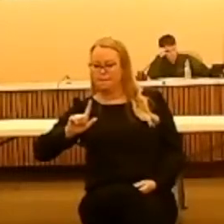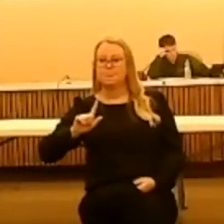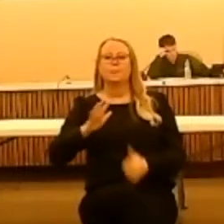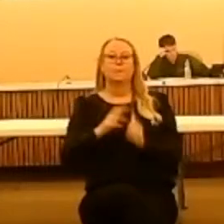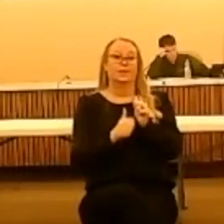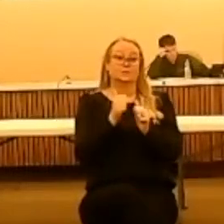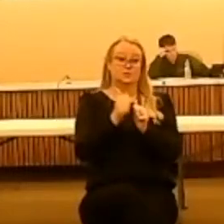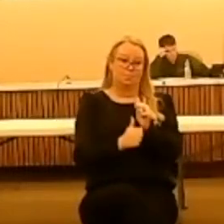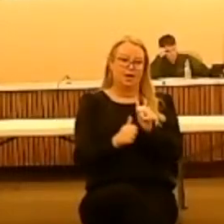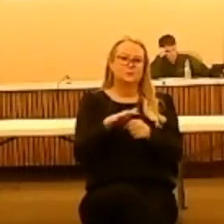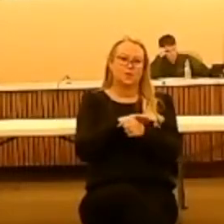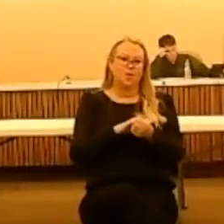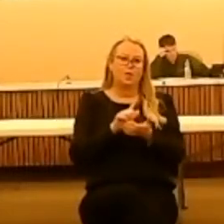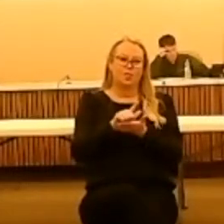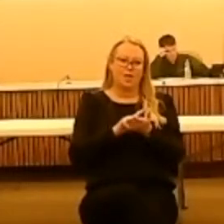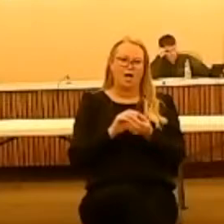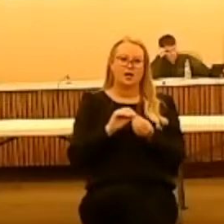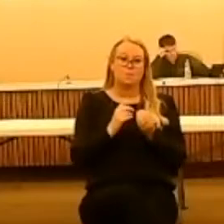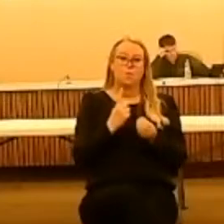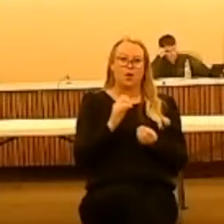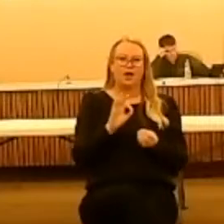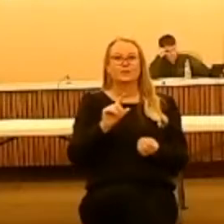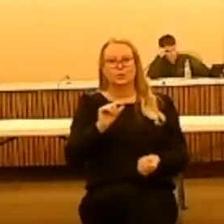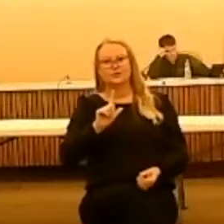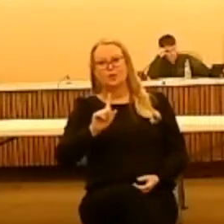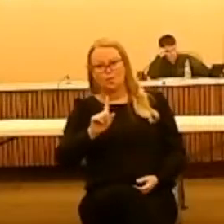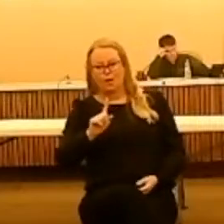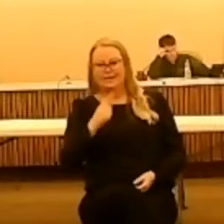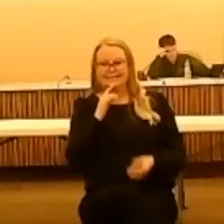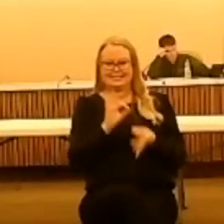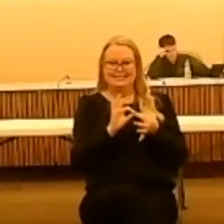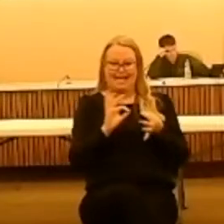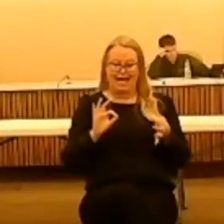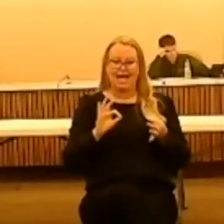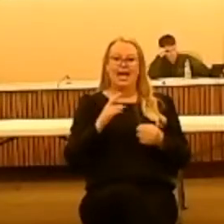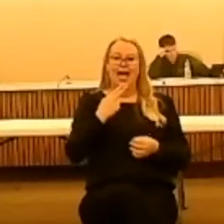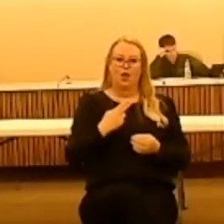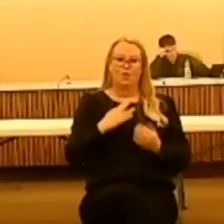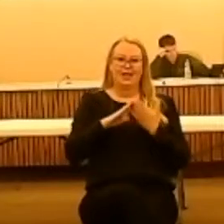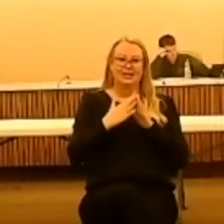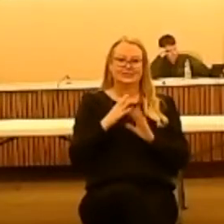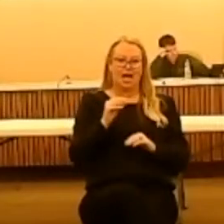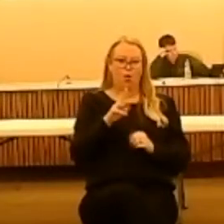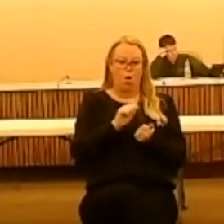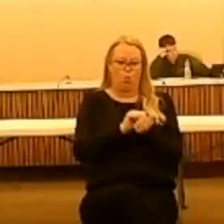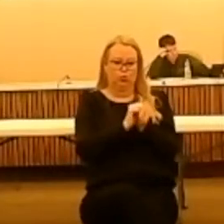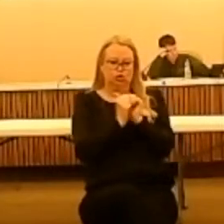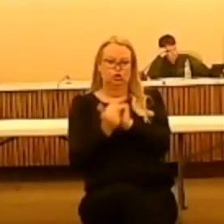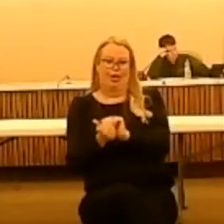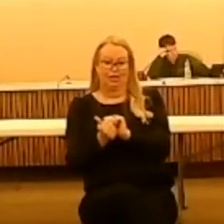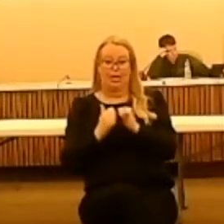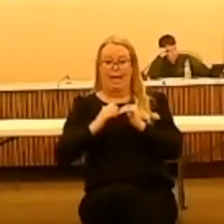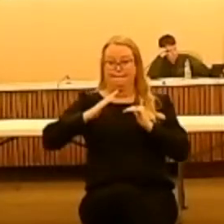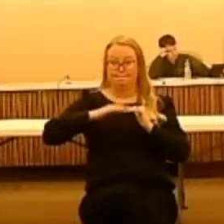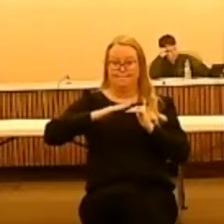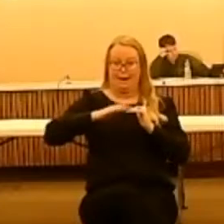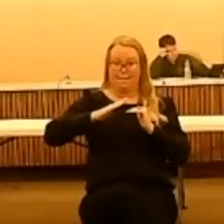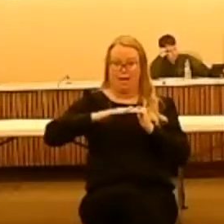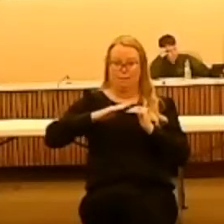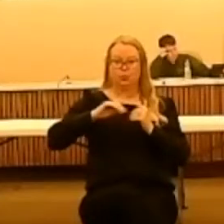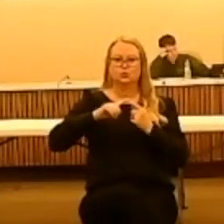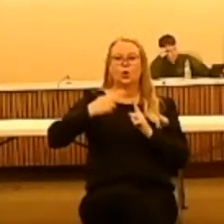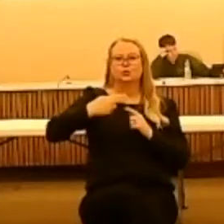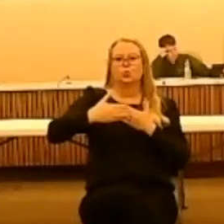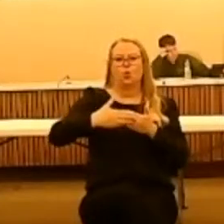adopt local law number 1 of 2021 to amend the Henrietta Town Code to require minimum buffering to historic